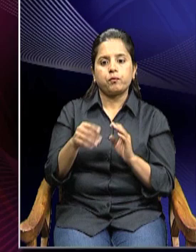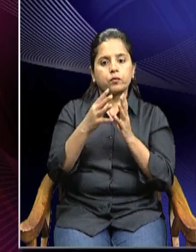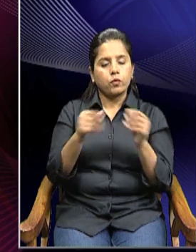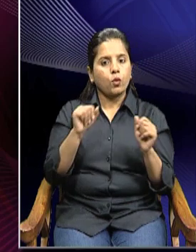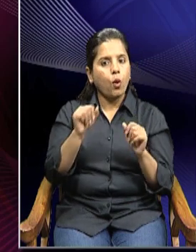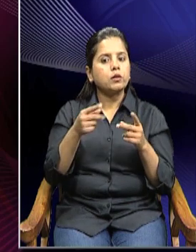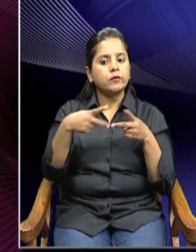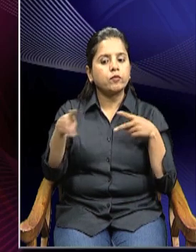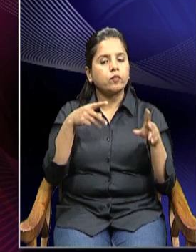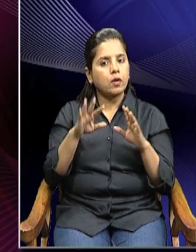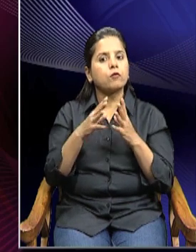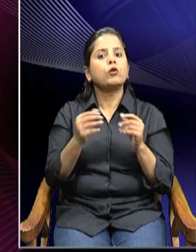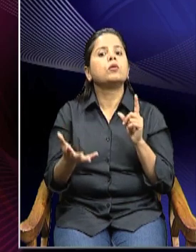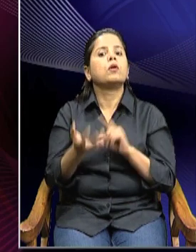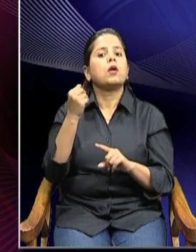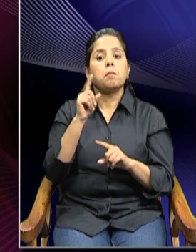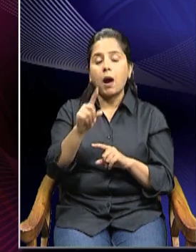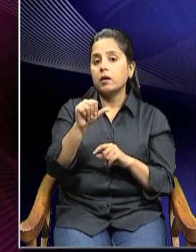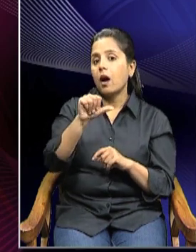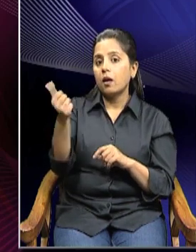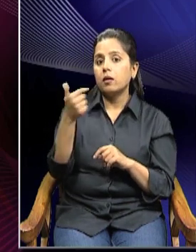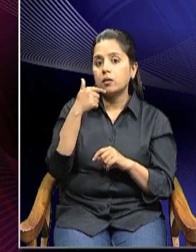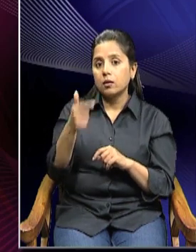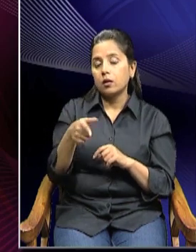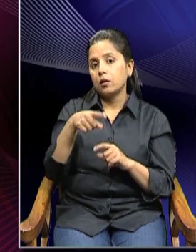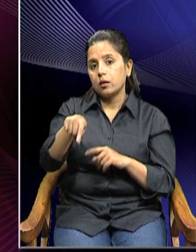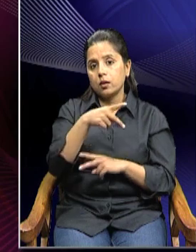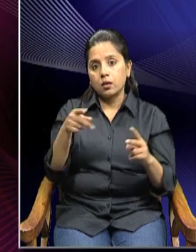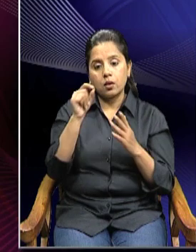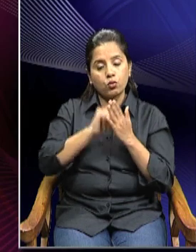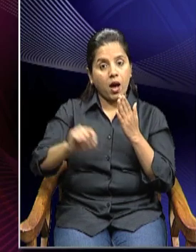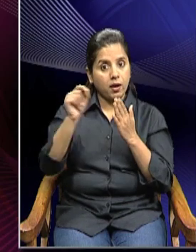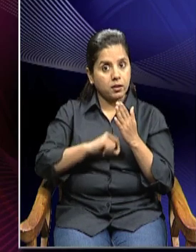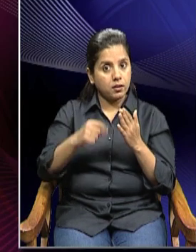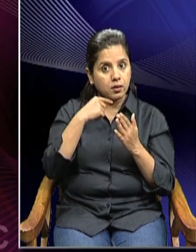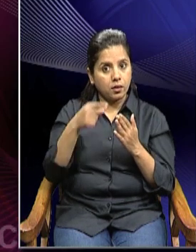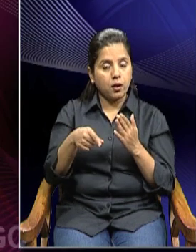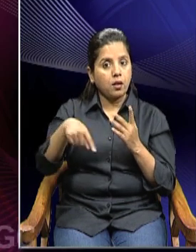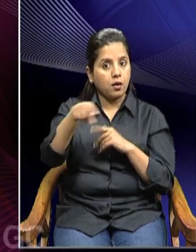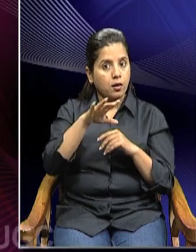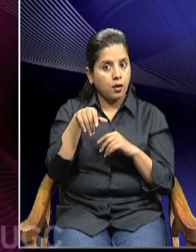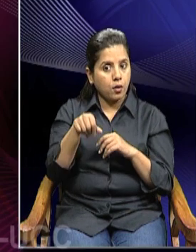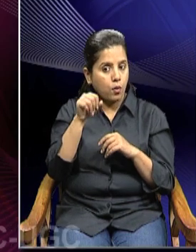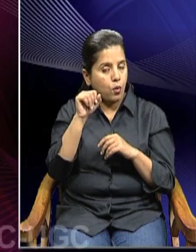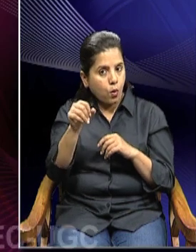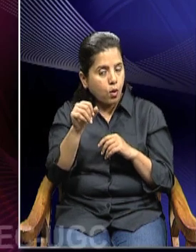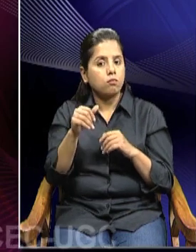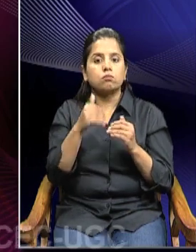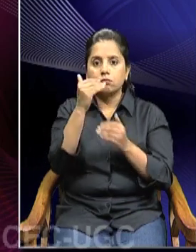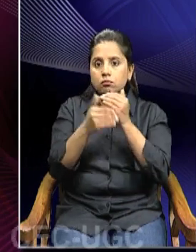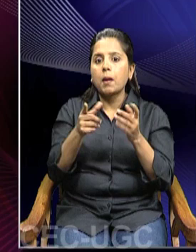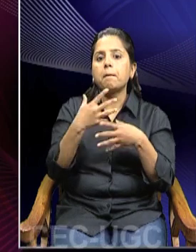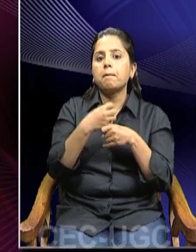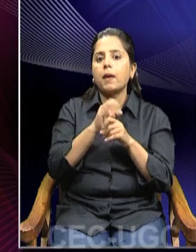their differences. Yet another writer is Phil Cerny. He